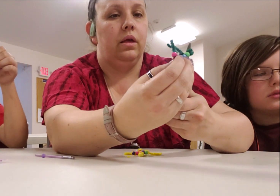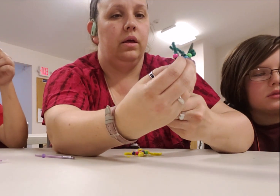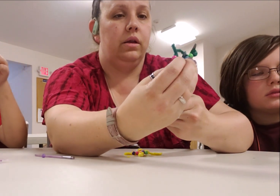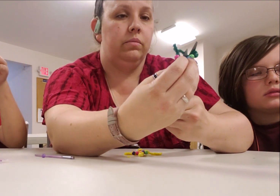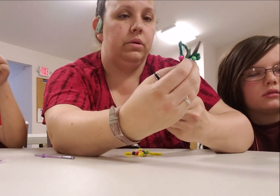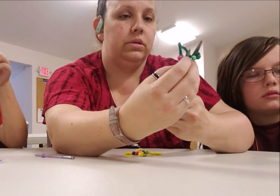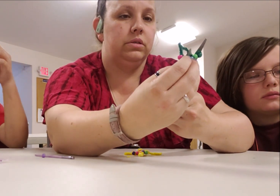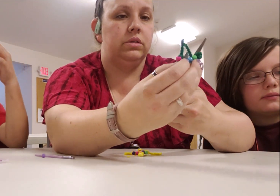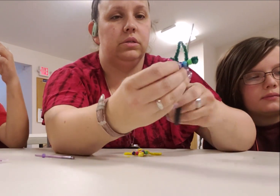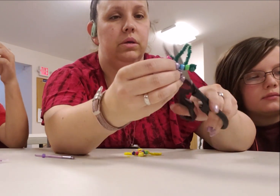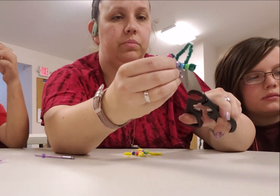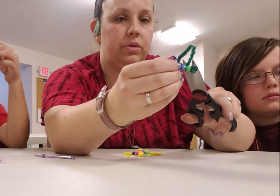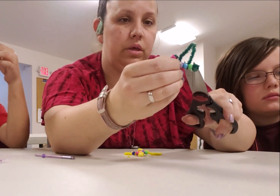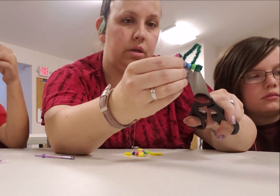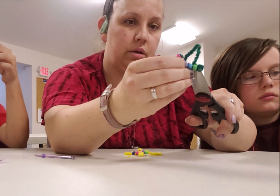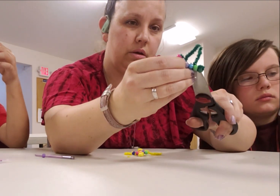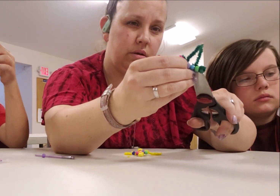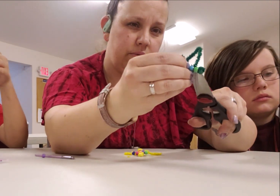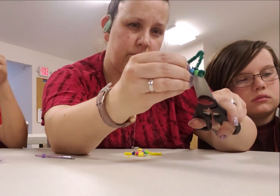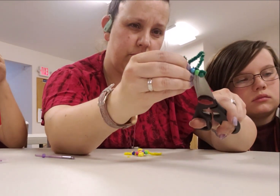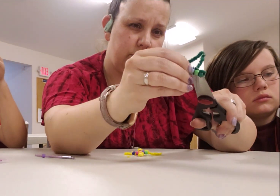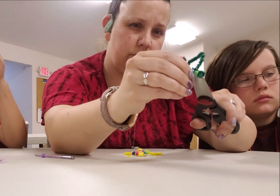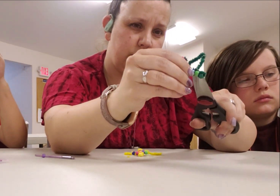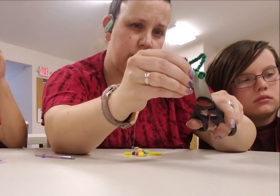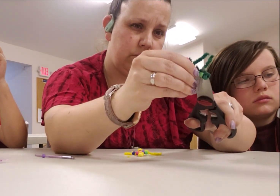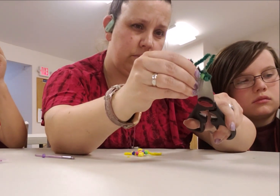and I'm gonna snip the end off